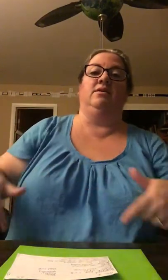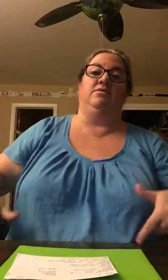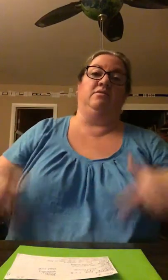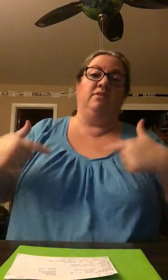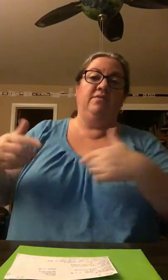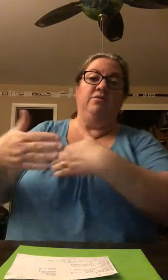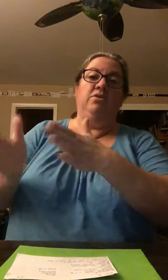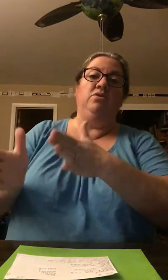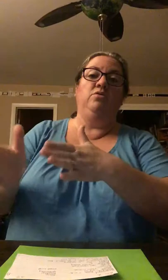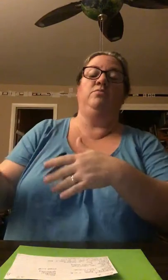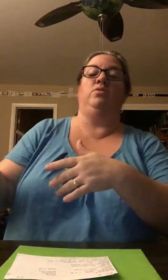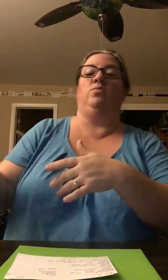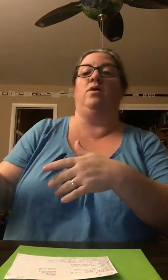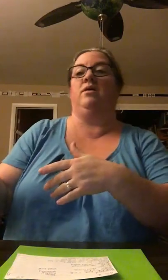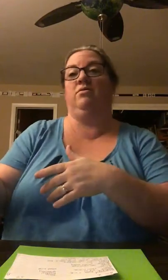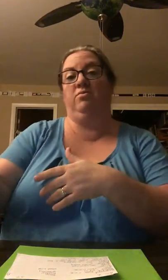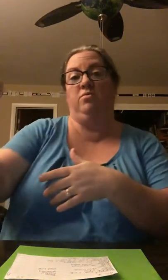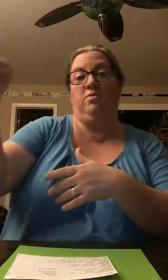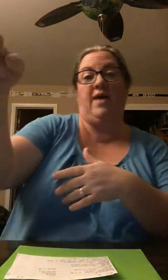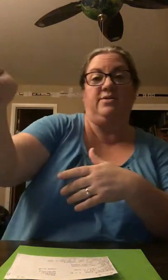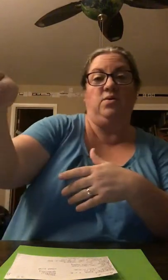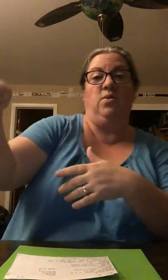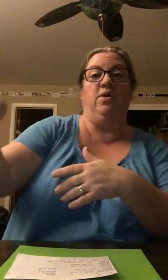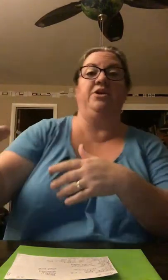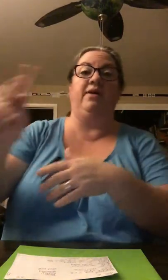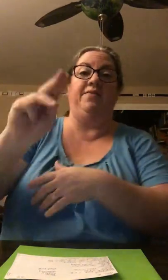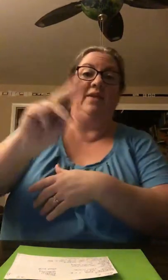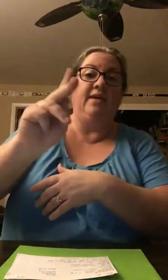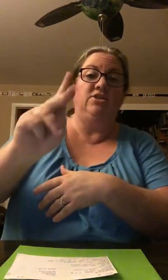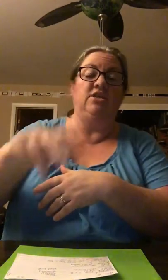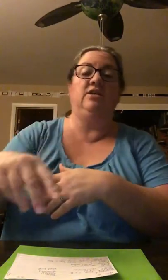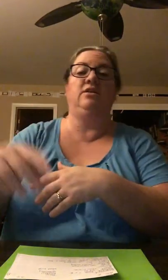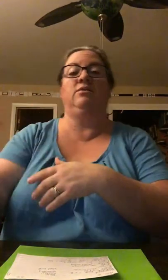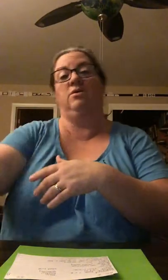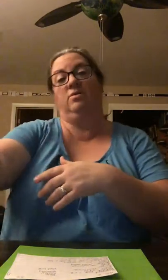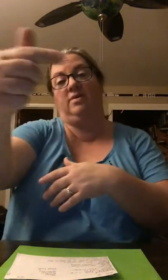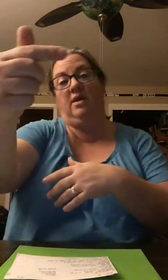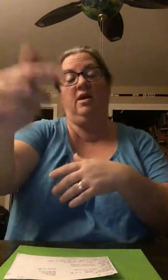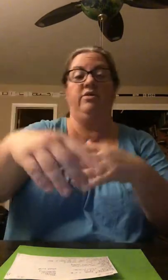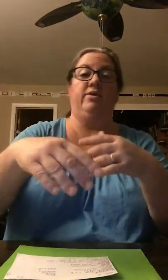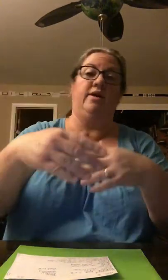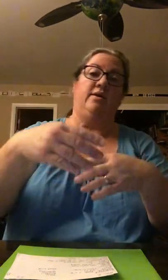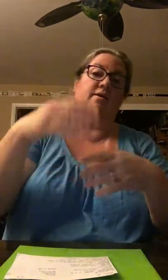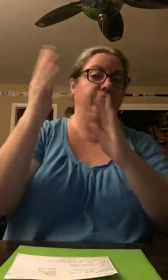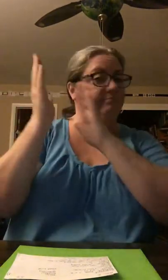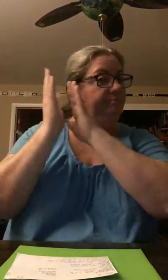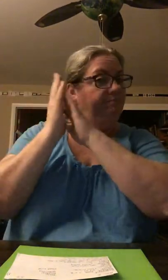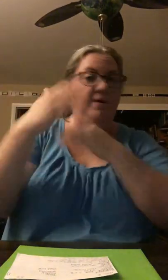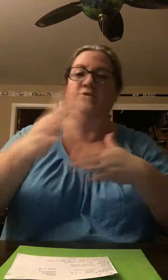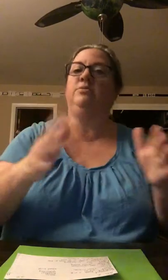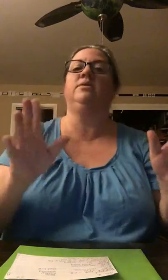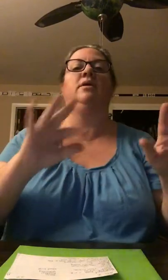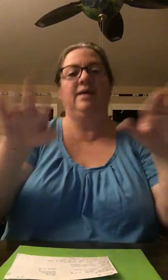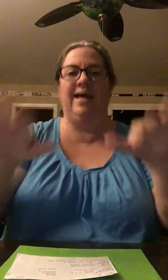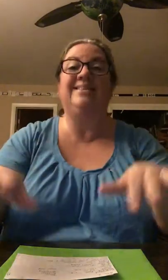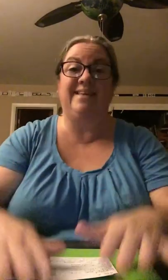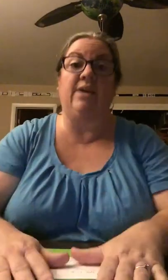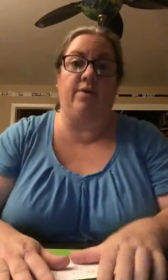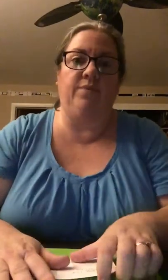the living room. You walk through that door, and you're at the kitchen. You go in there, and you're at a bedroom, etc.